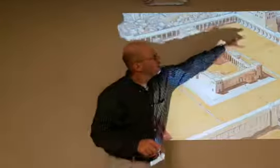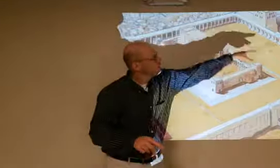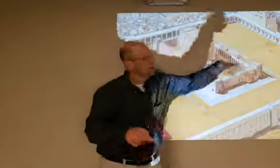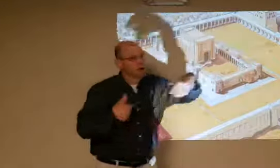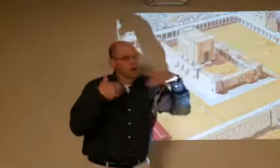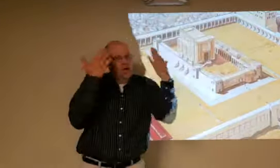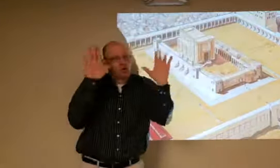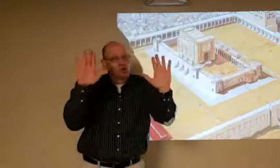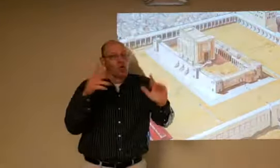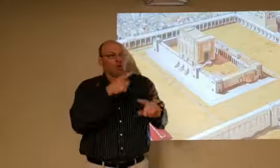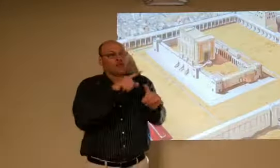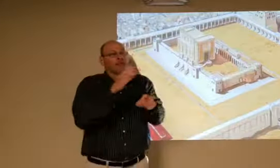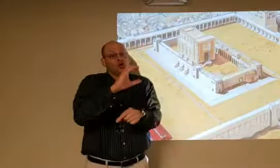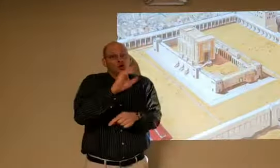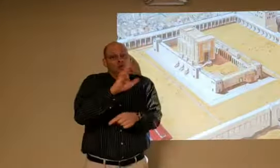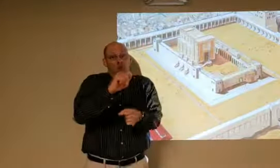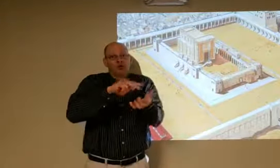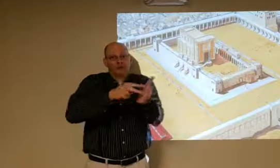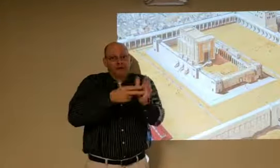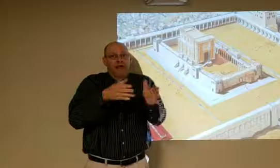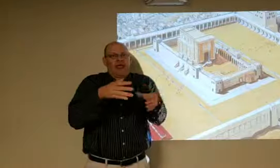wall portion. I'm not sure and guarantee